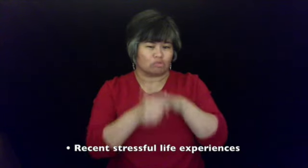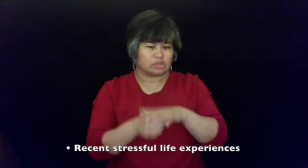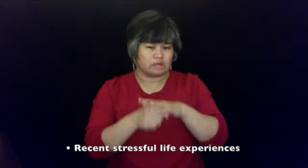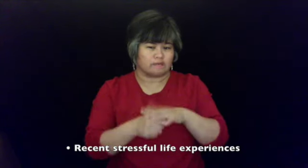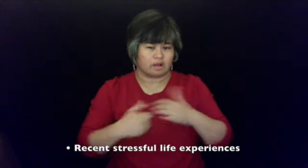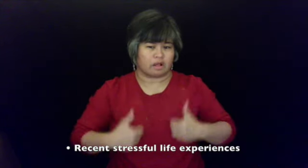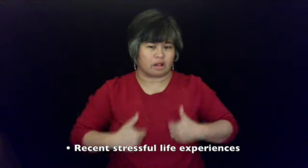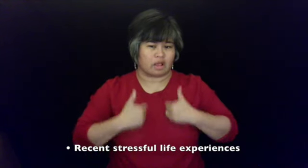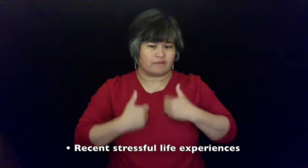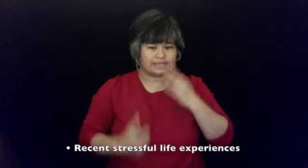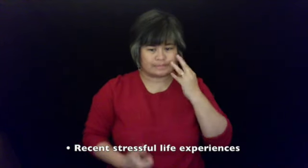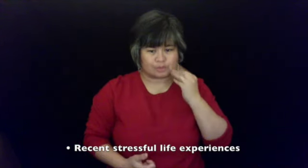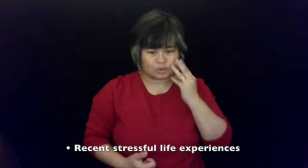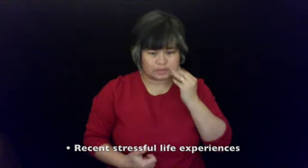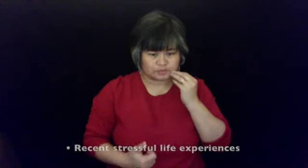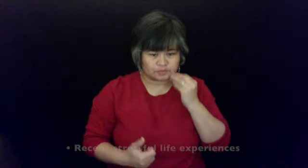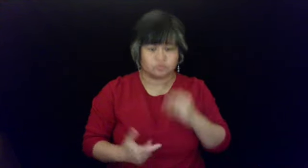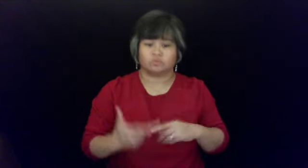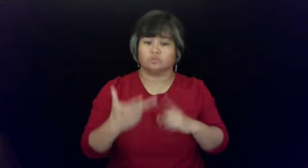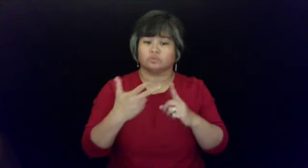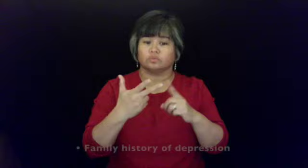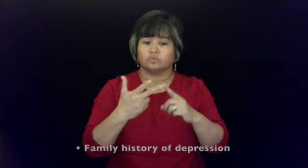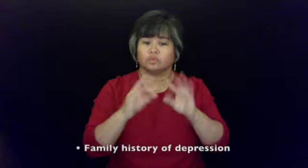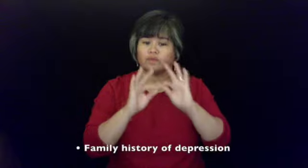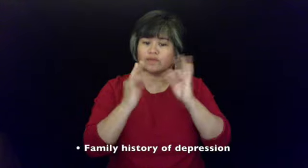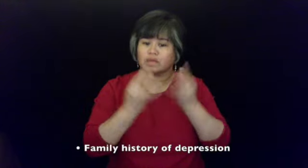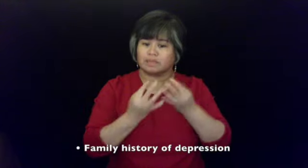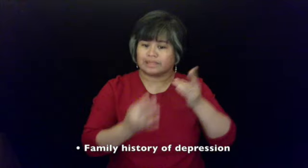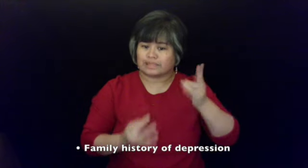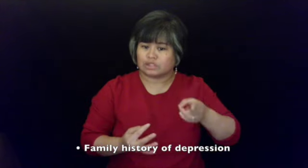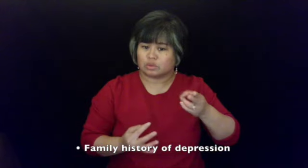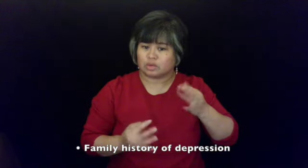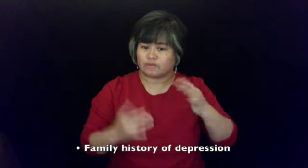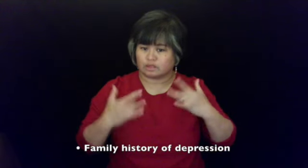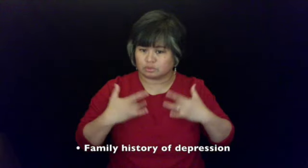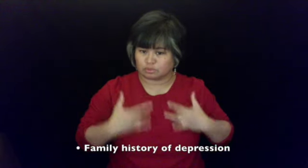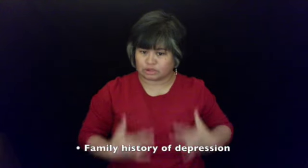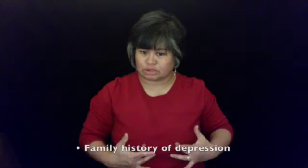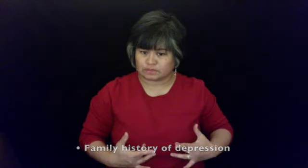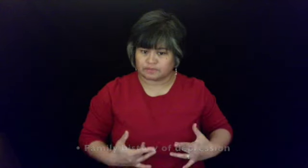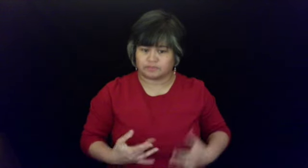a recent stressful life experience, family history of depression,